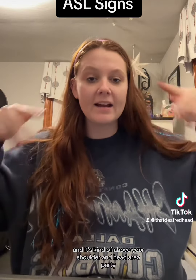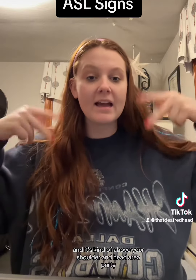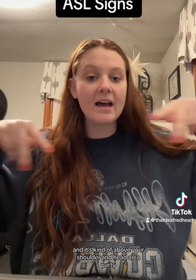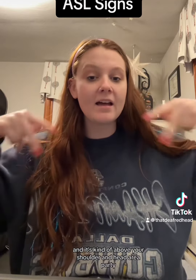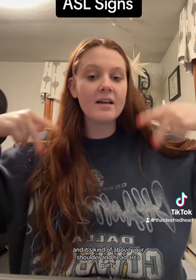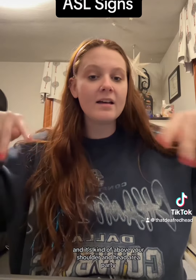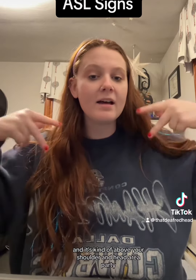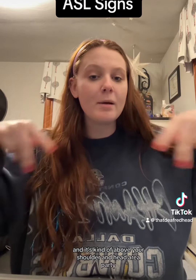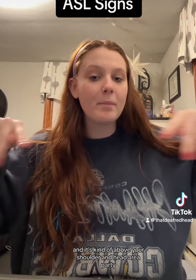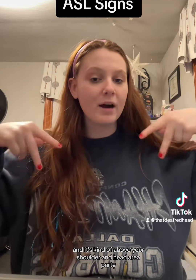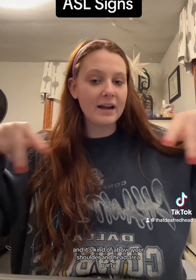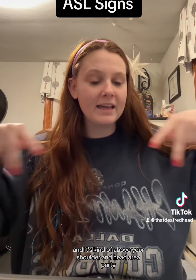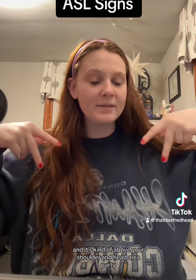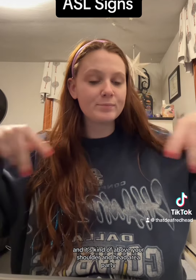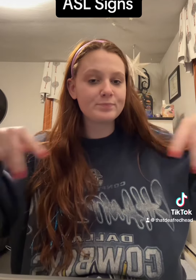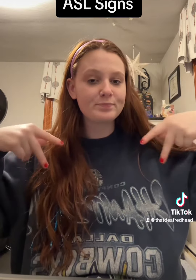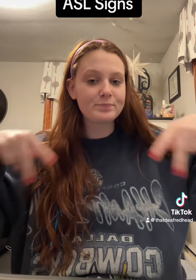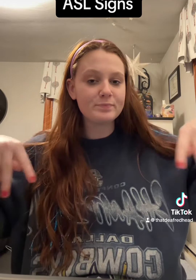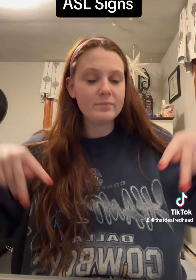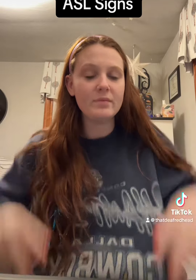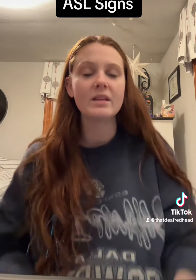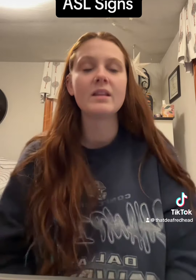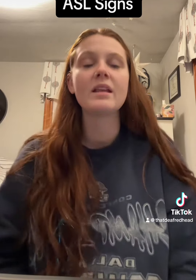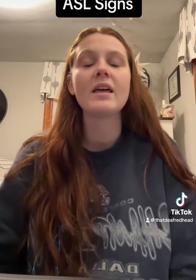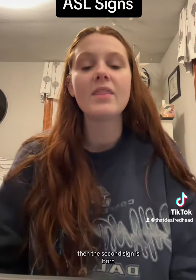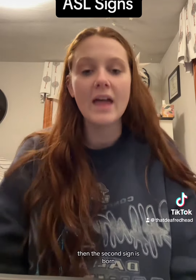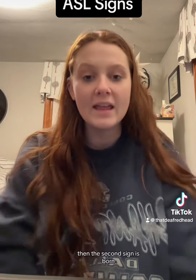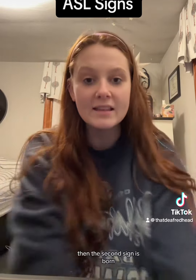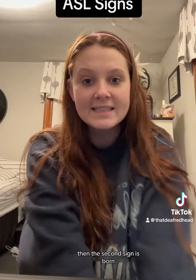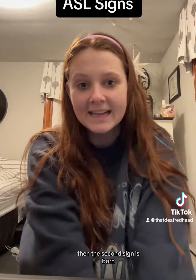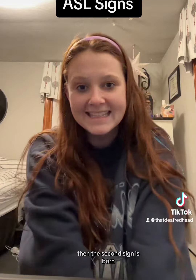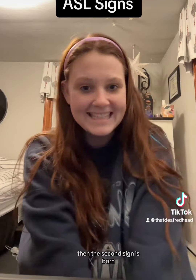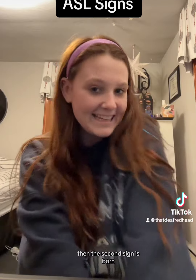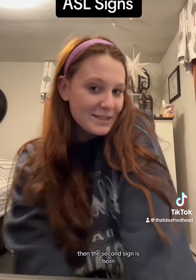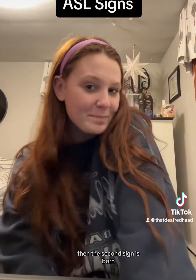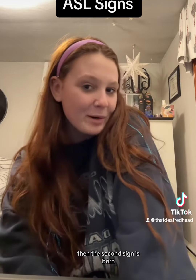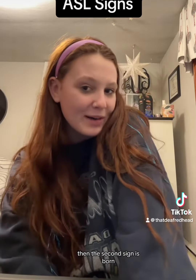area. Party. Then the second sign is born.